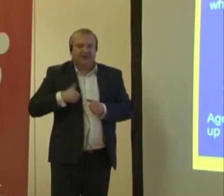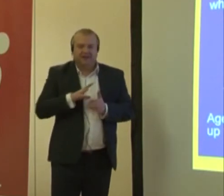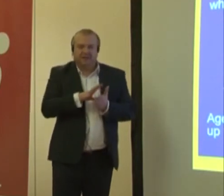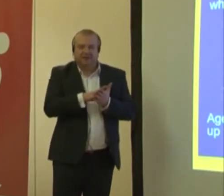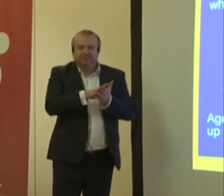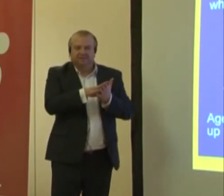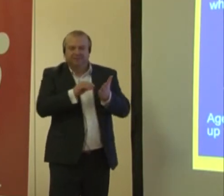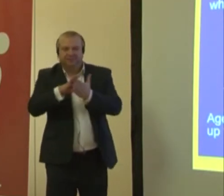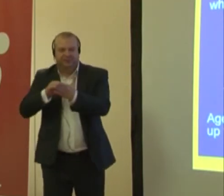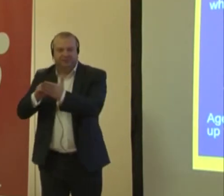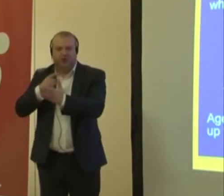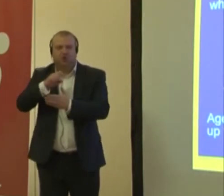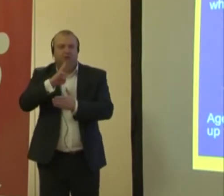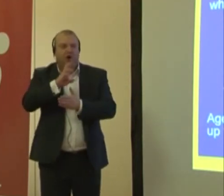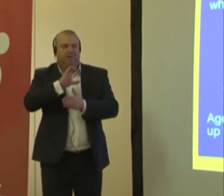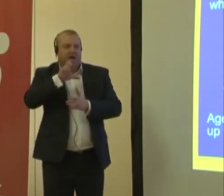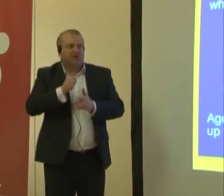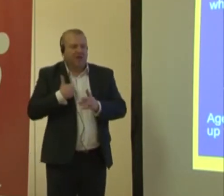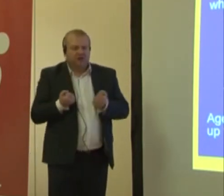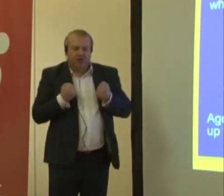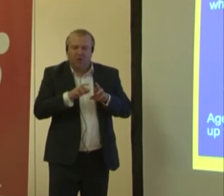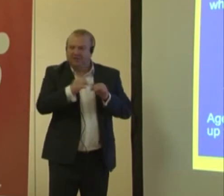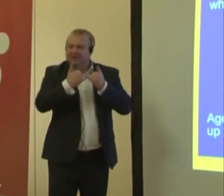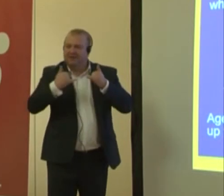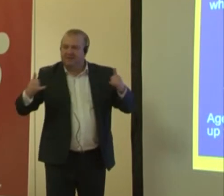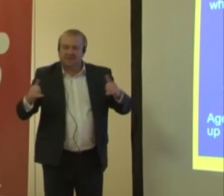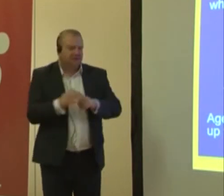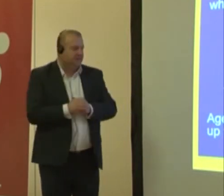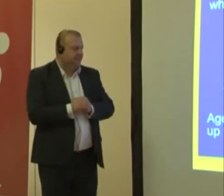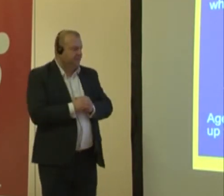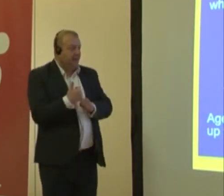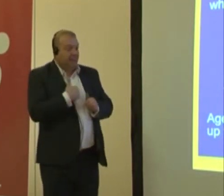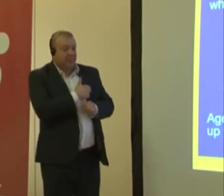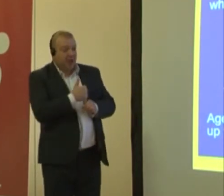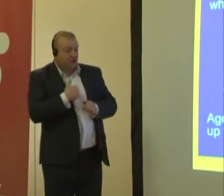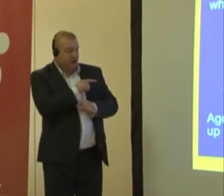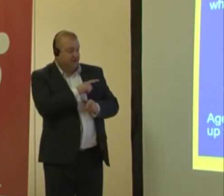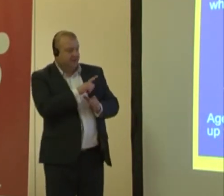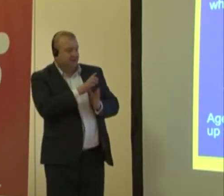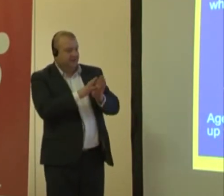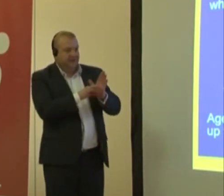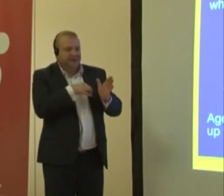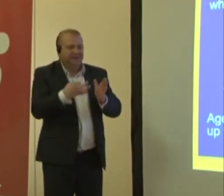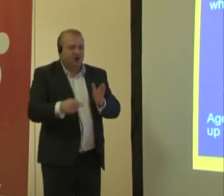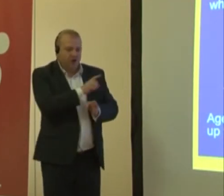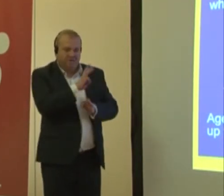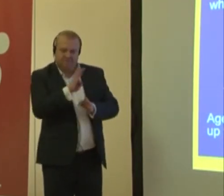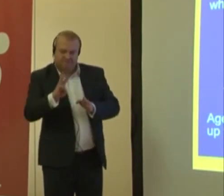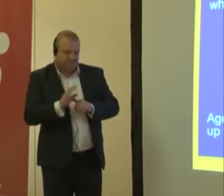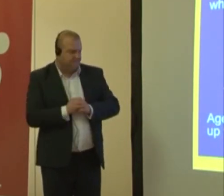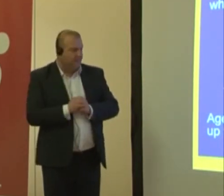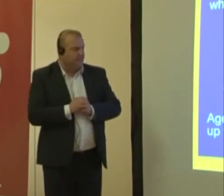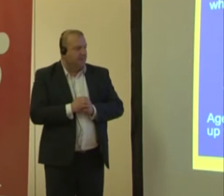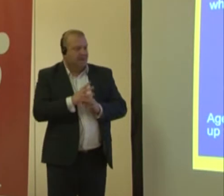On our website, you find all our project work. Very importantly is you can